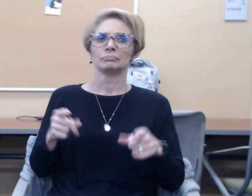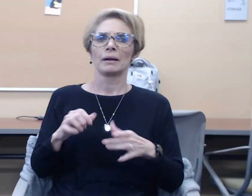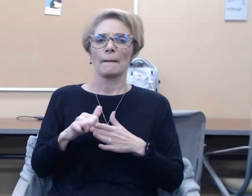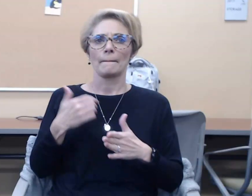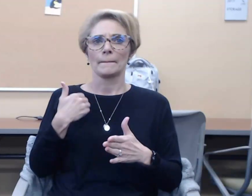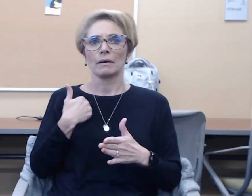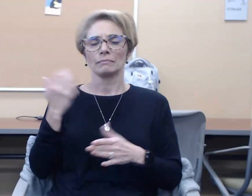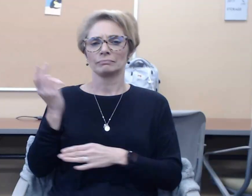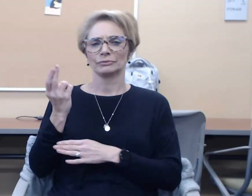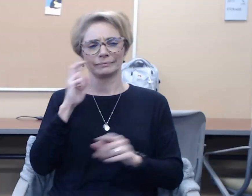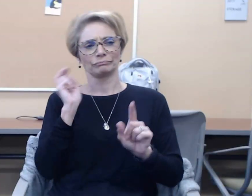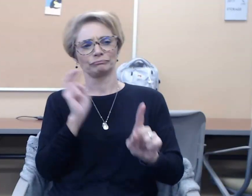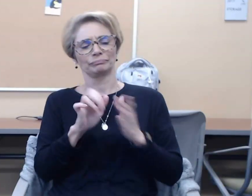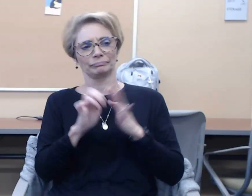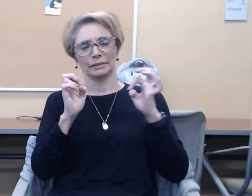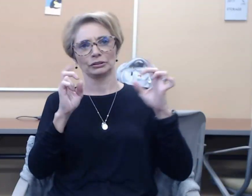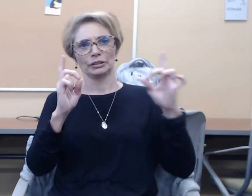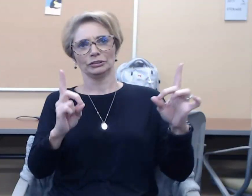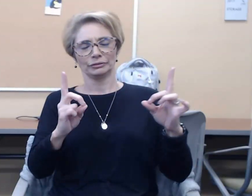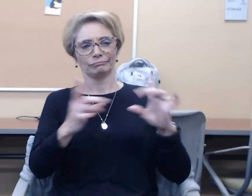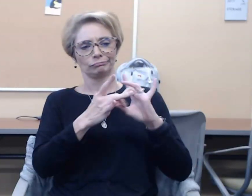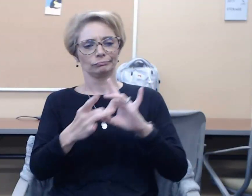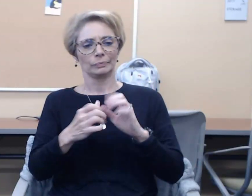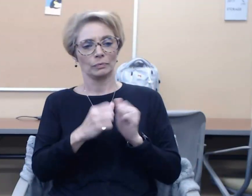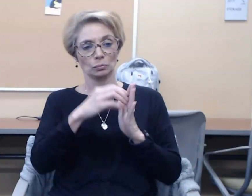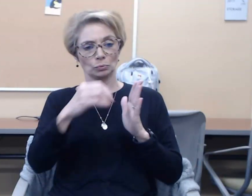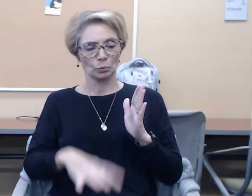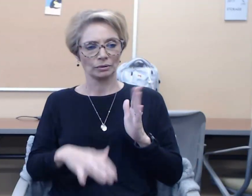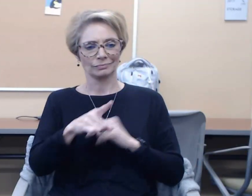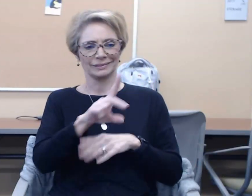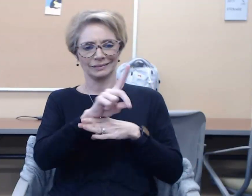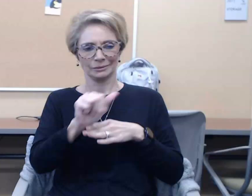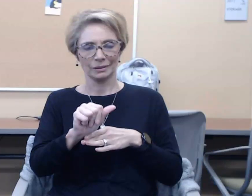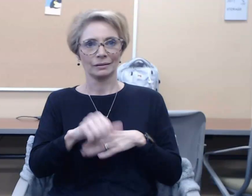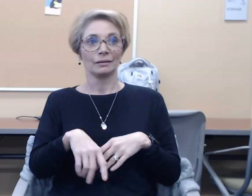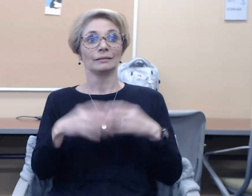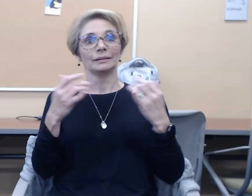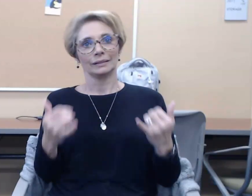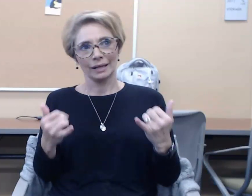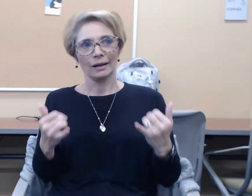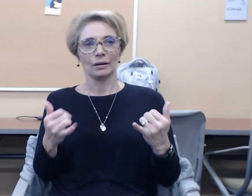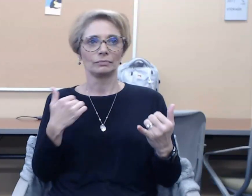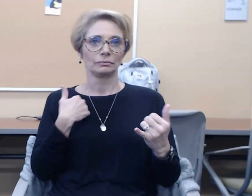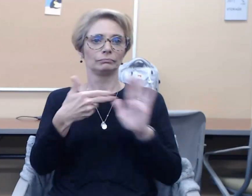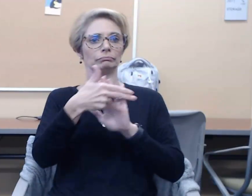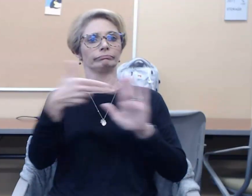views on education regarding students with disabilities, or what we now decide to say